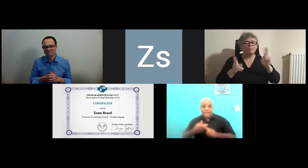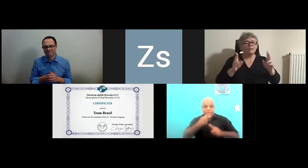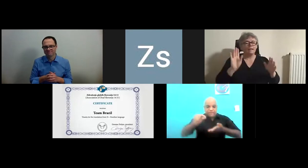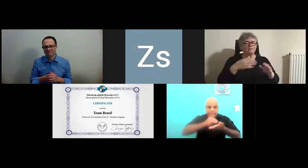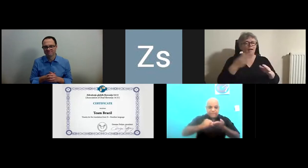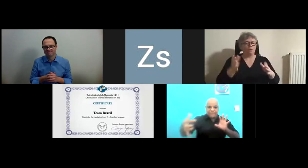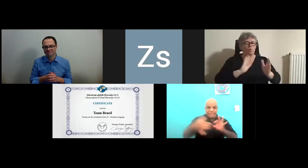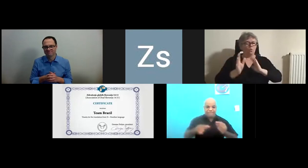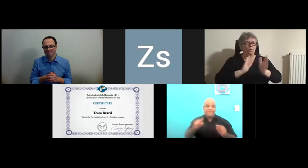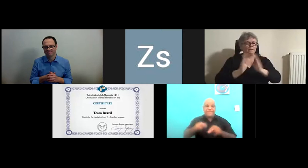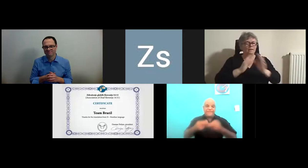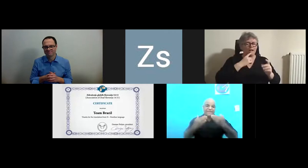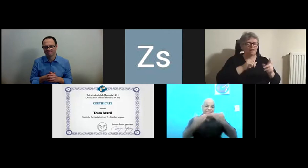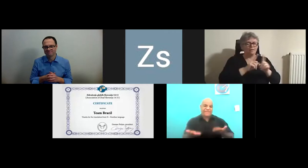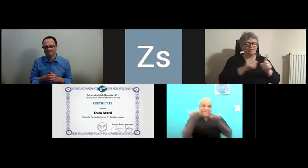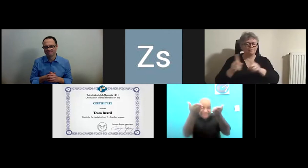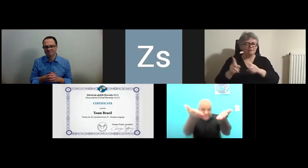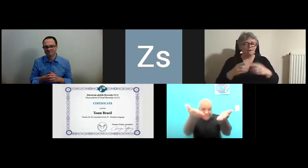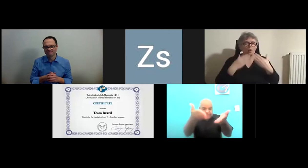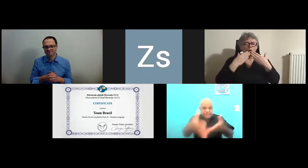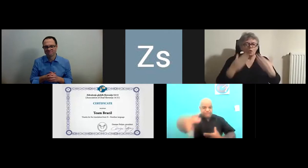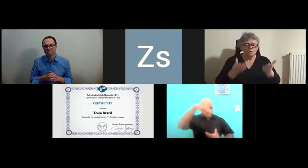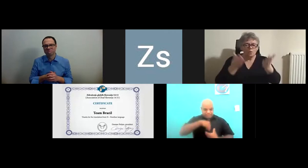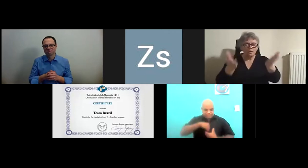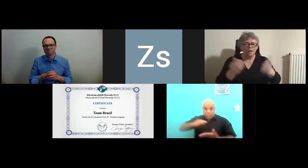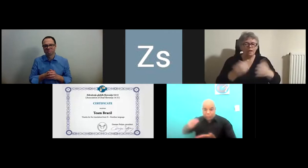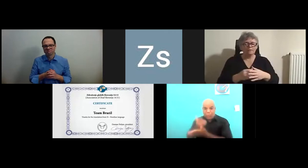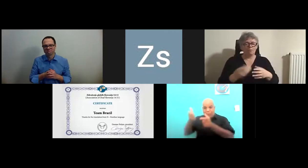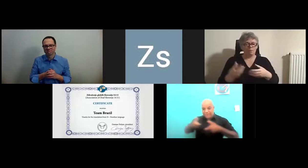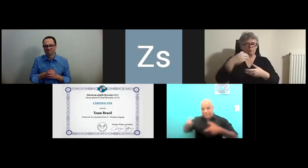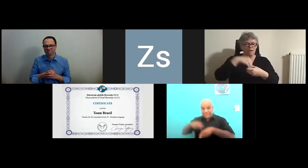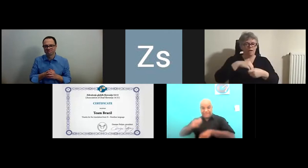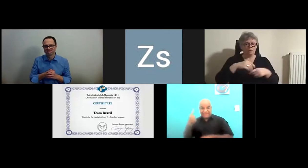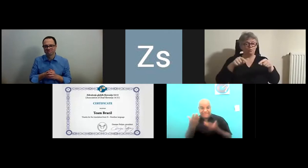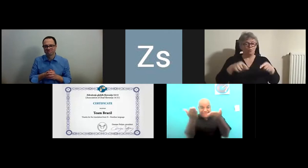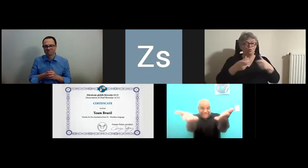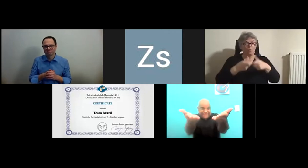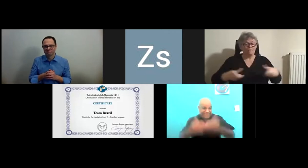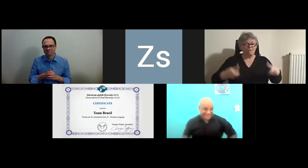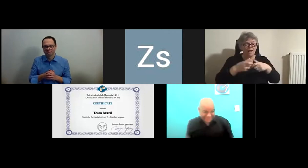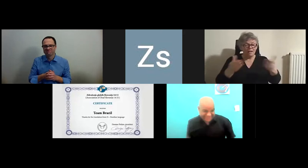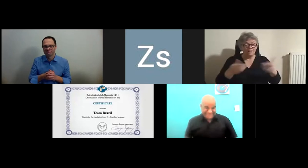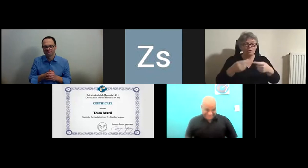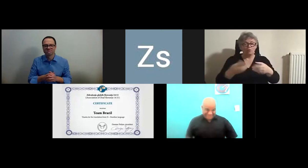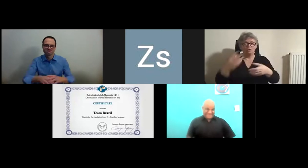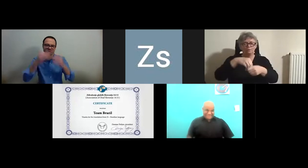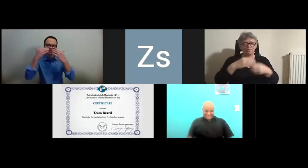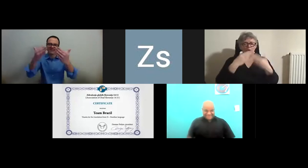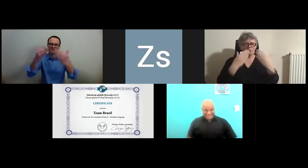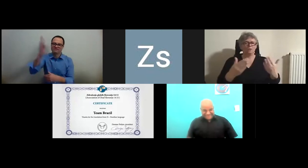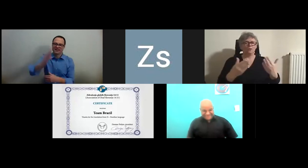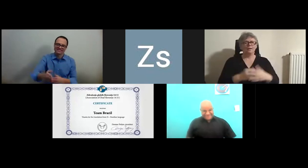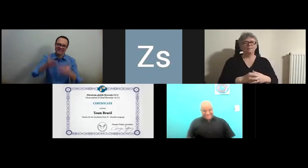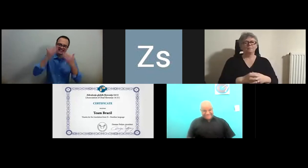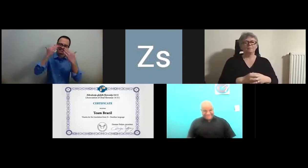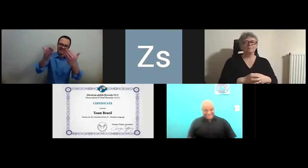We also need to make sure that we see that internationally we can be connected. So thank you so much. And maybe we can set up a new